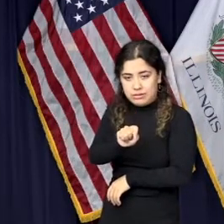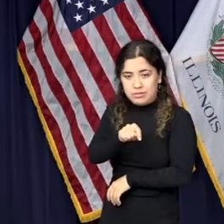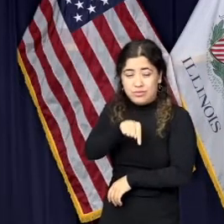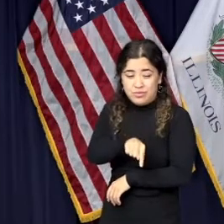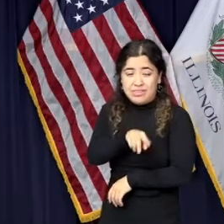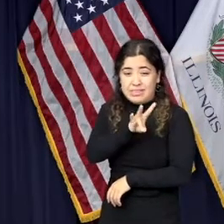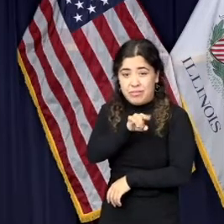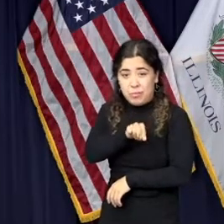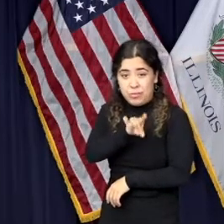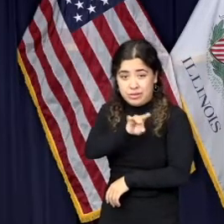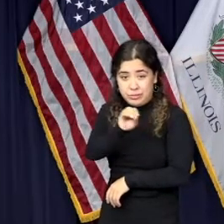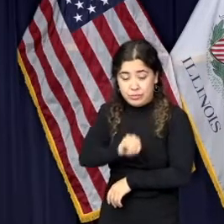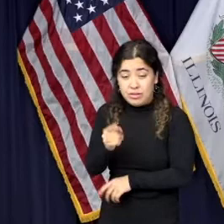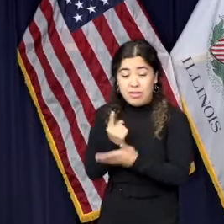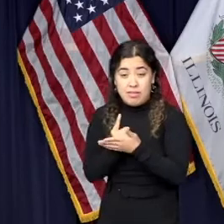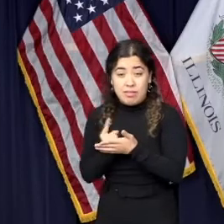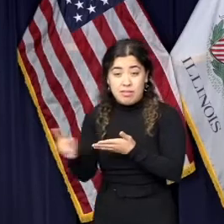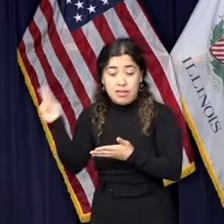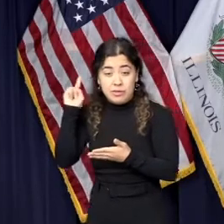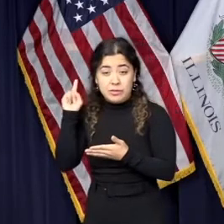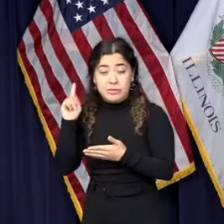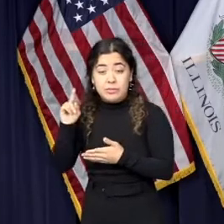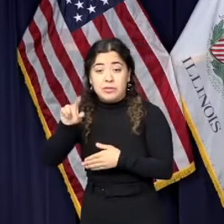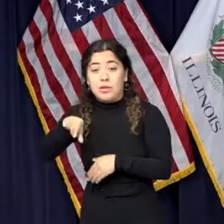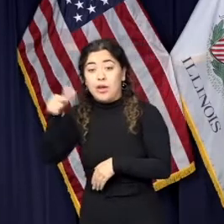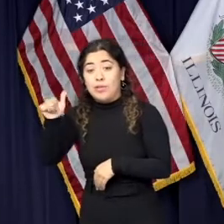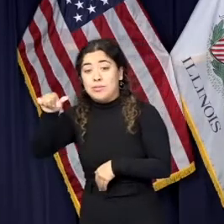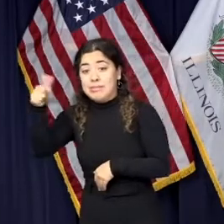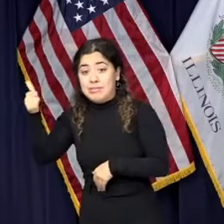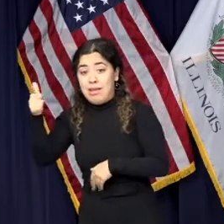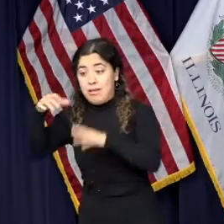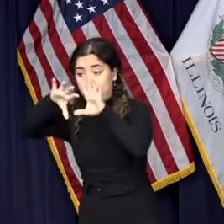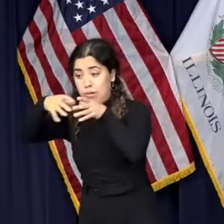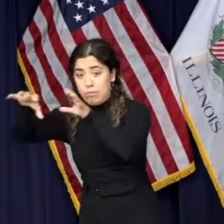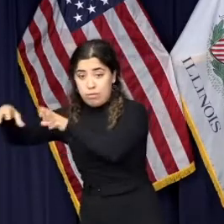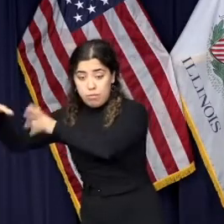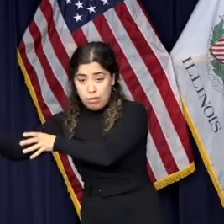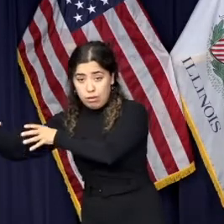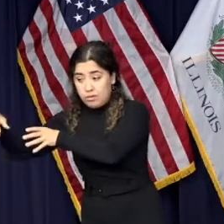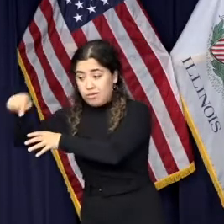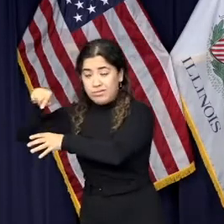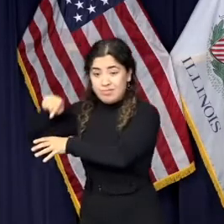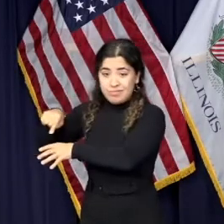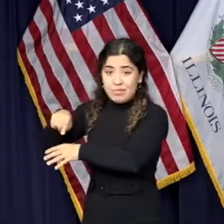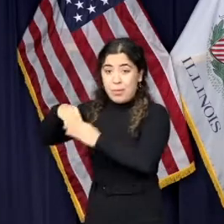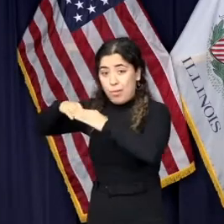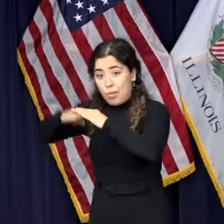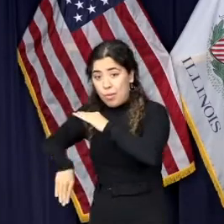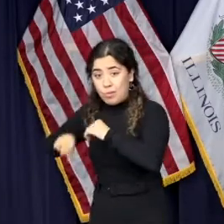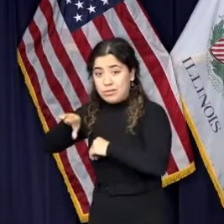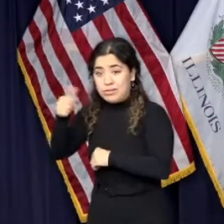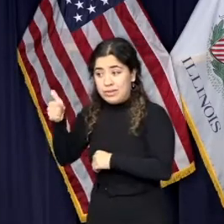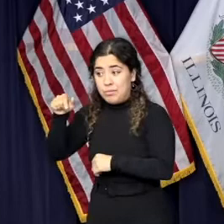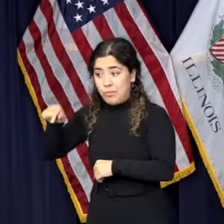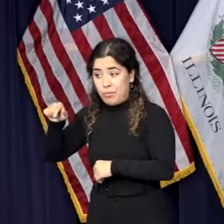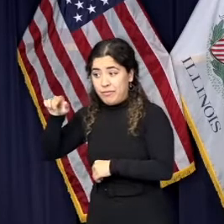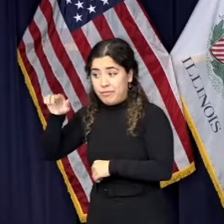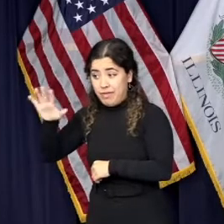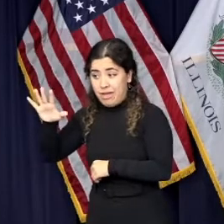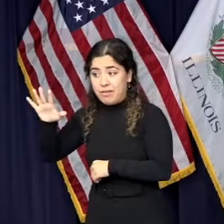week, the other 10 regions all fell below 5%. Now 6 of our regions are above